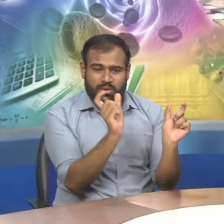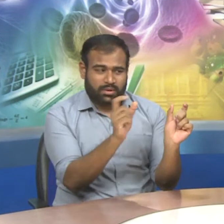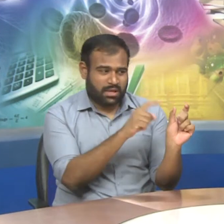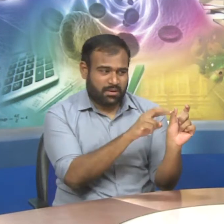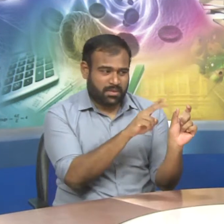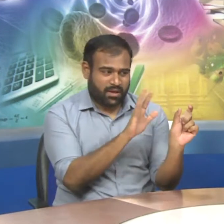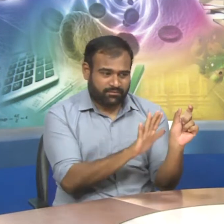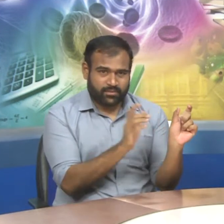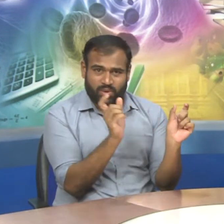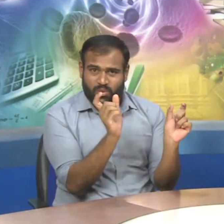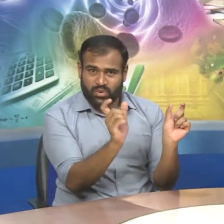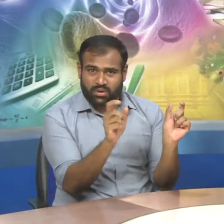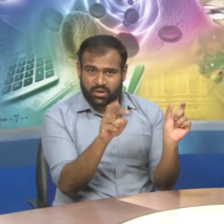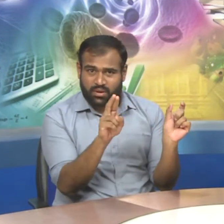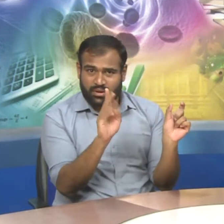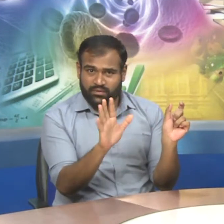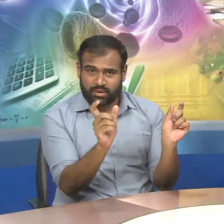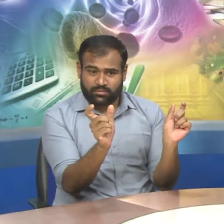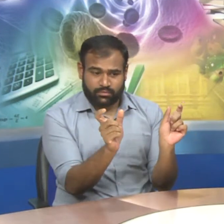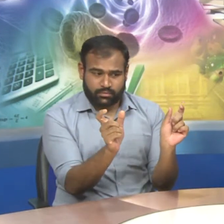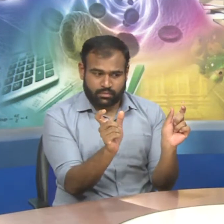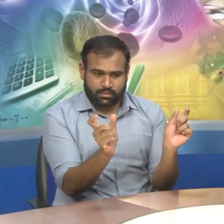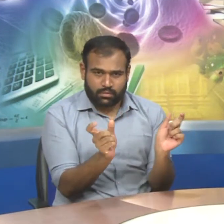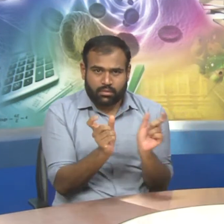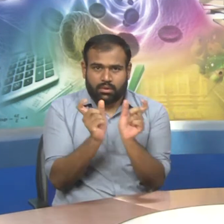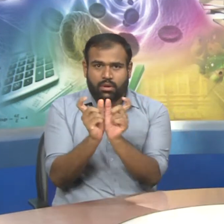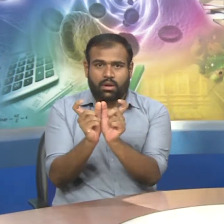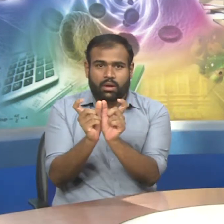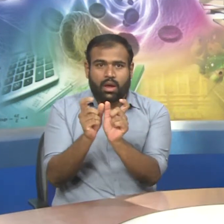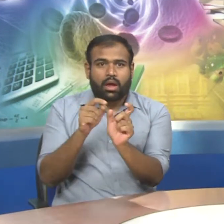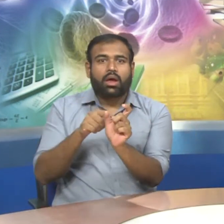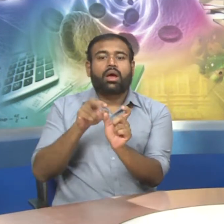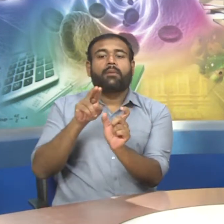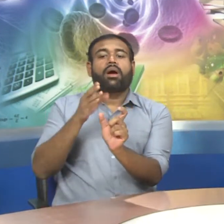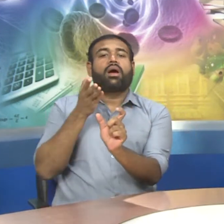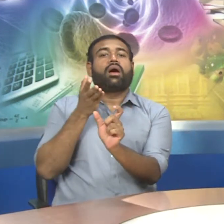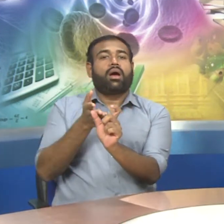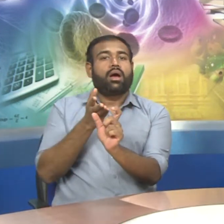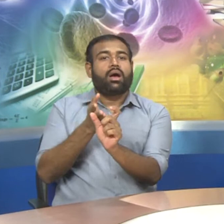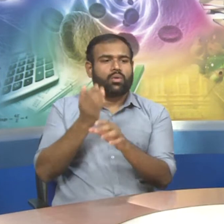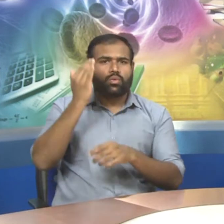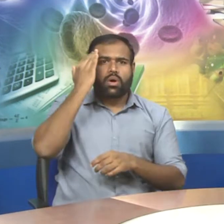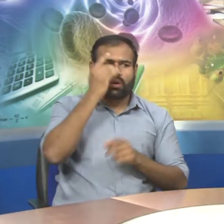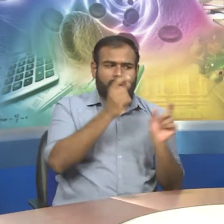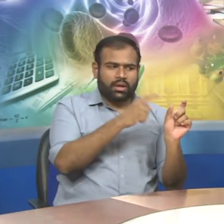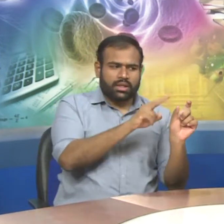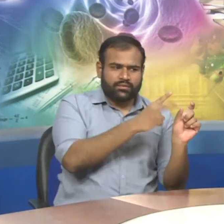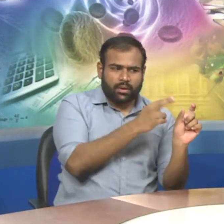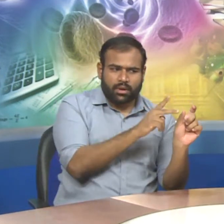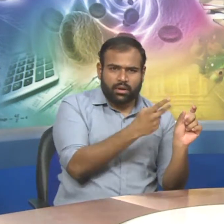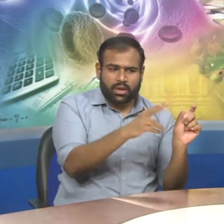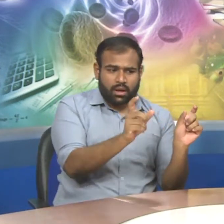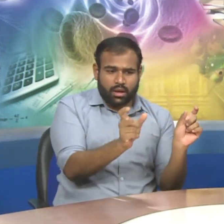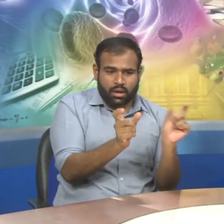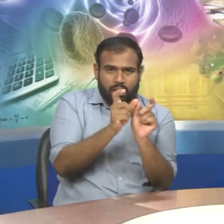to combining signing and using them correctly so that you can create meaningful new